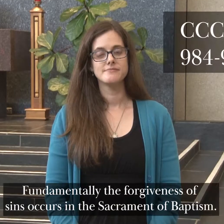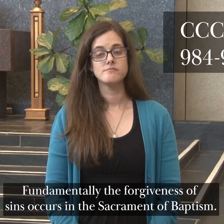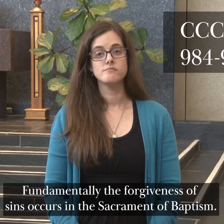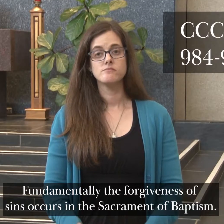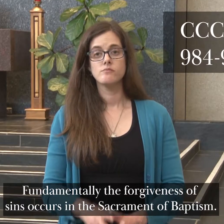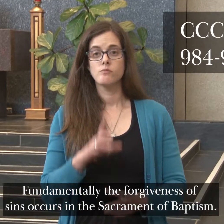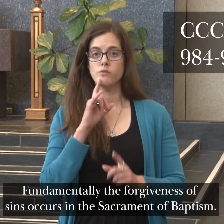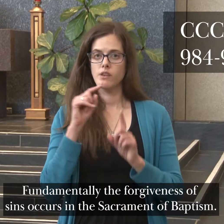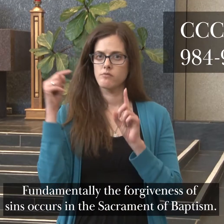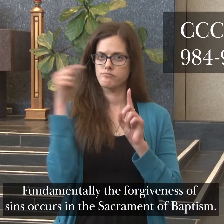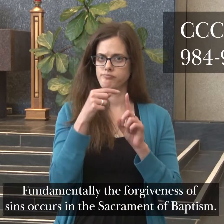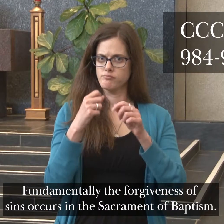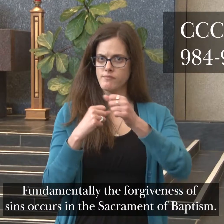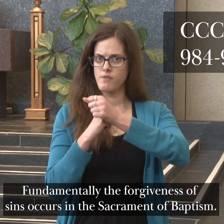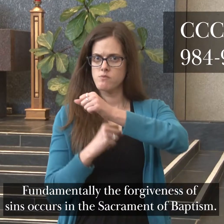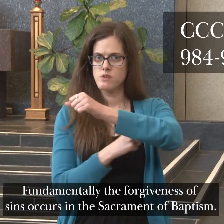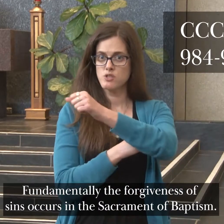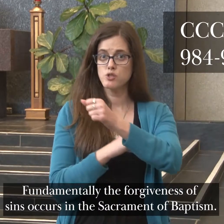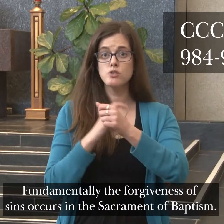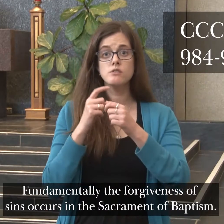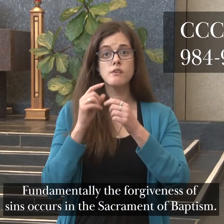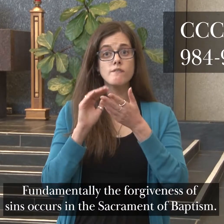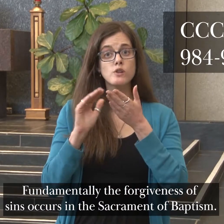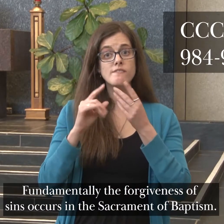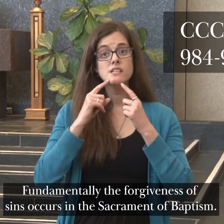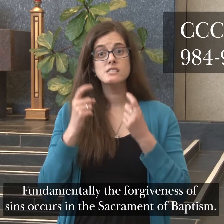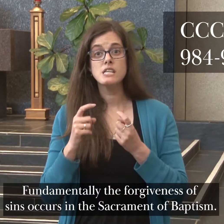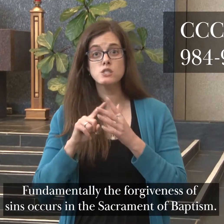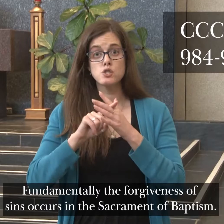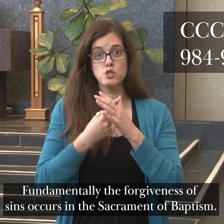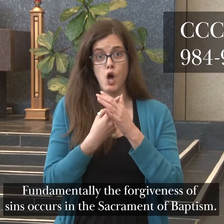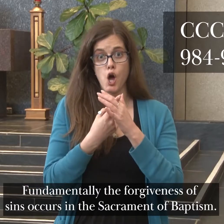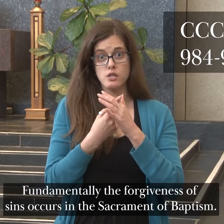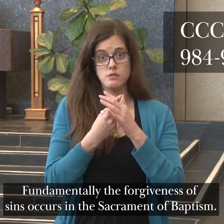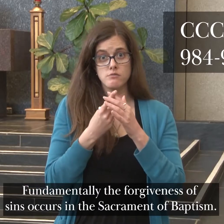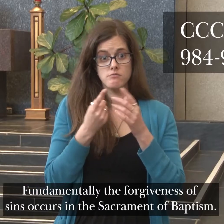Fundamentally, the forgiveness of sins occurs in the sacrament of baptism.